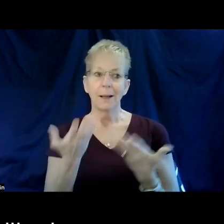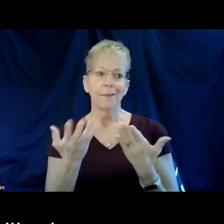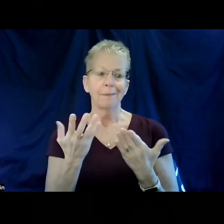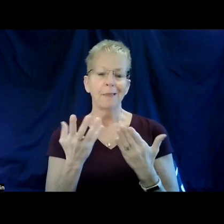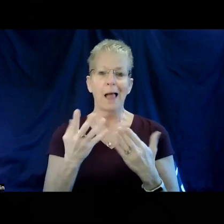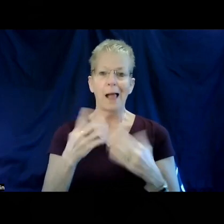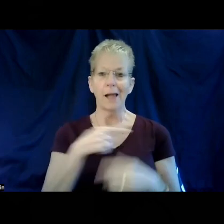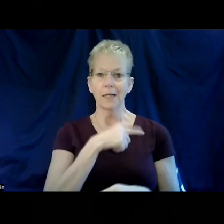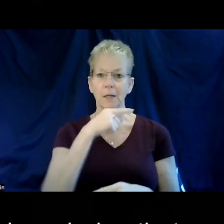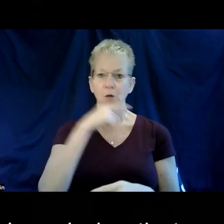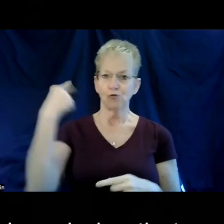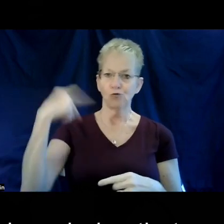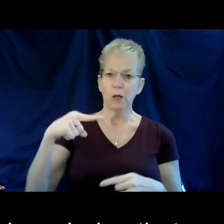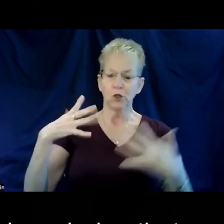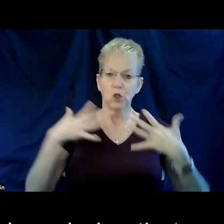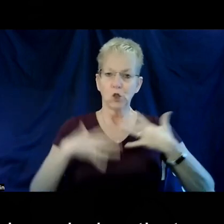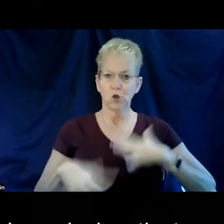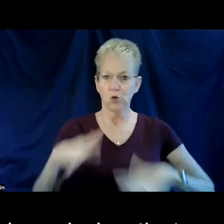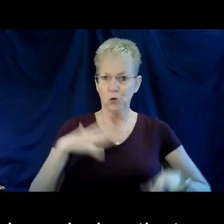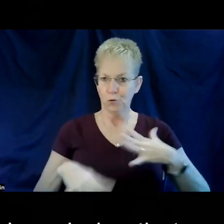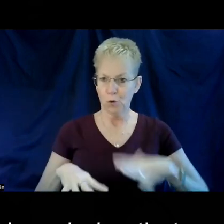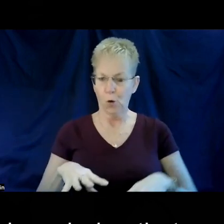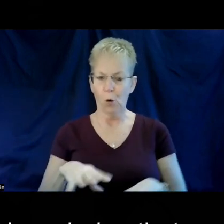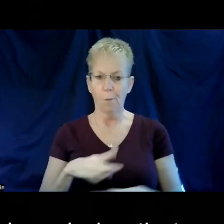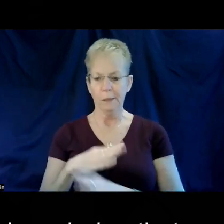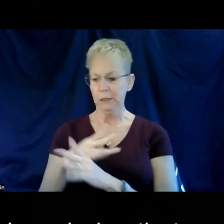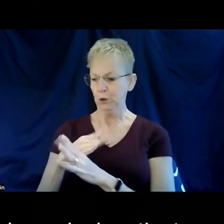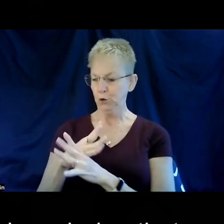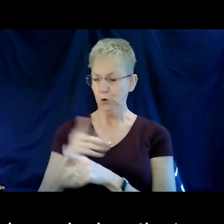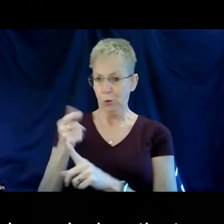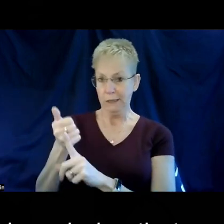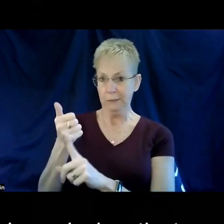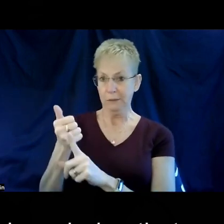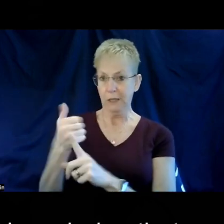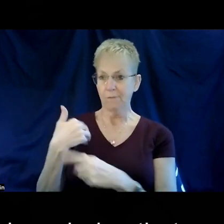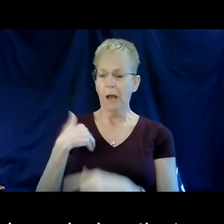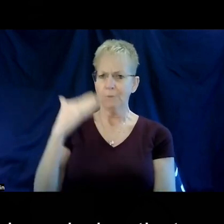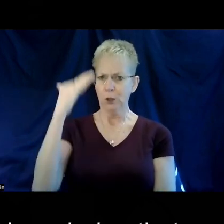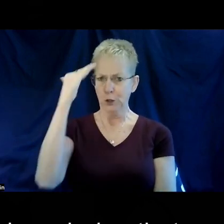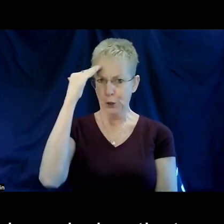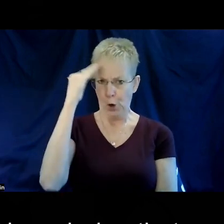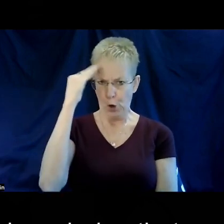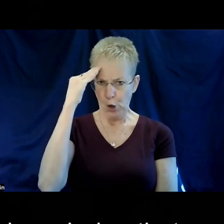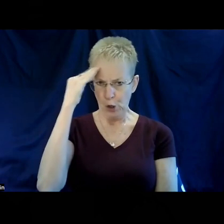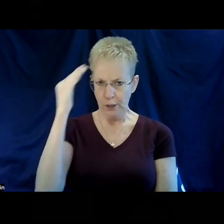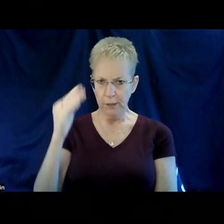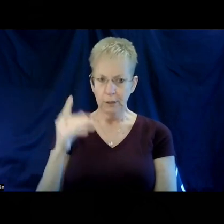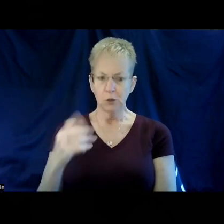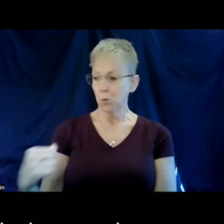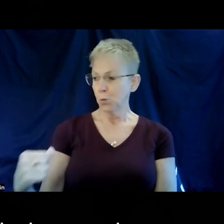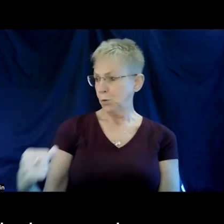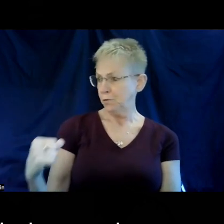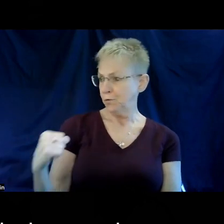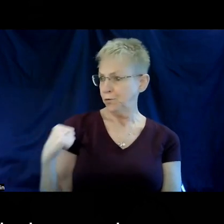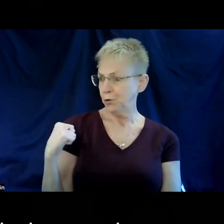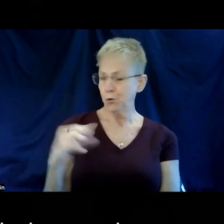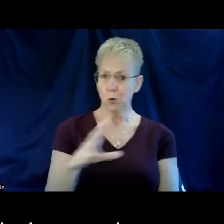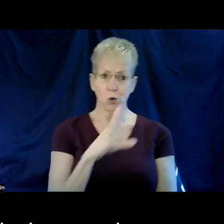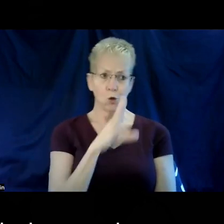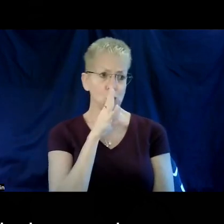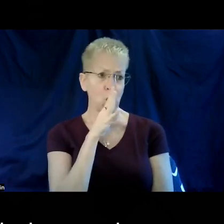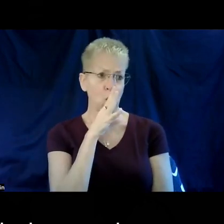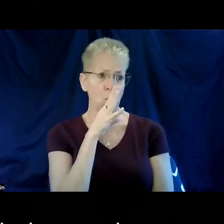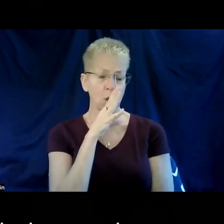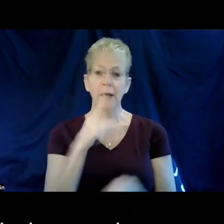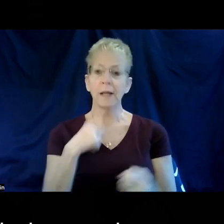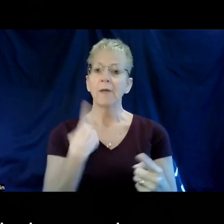uniform handy, and if a German who had knowledge that they needed refused to talk, they would have one of their men